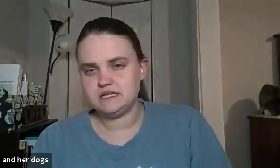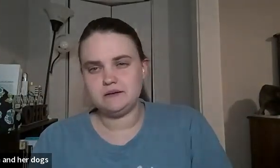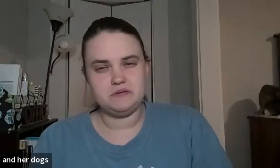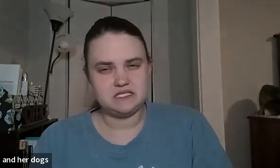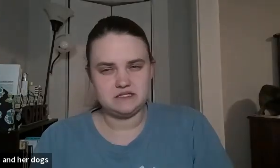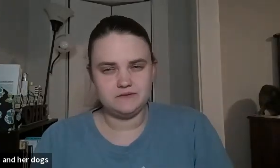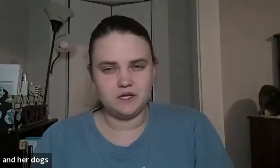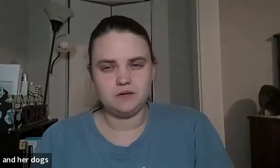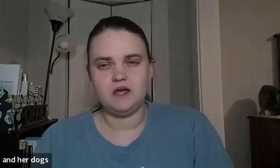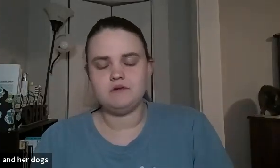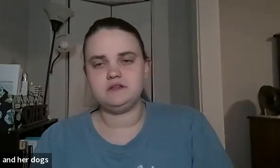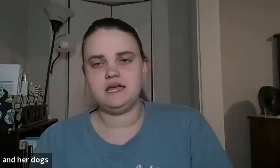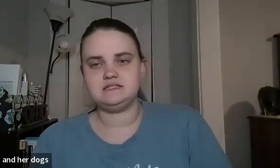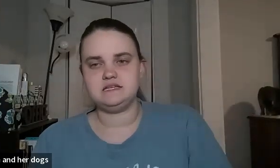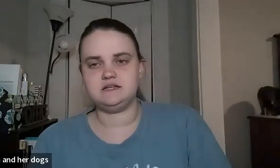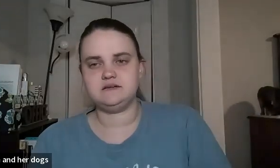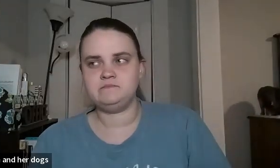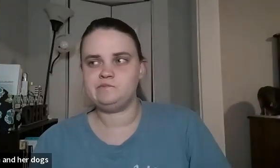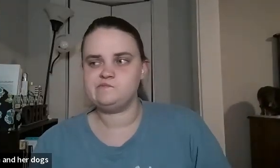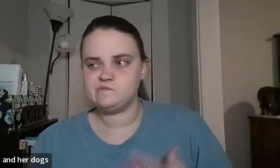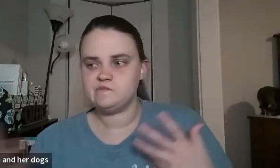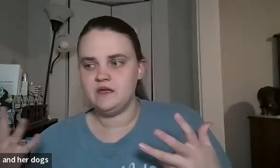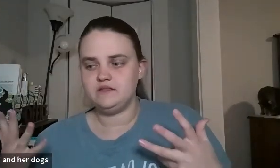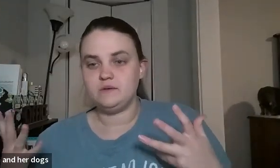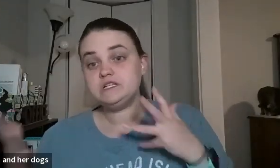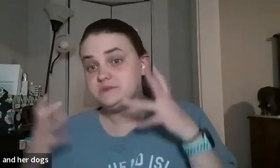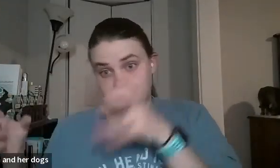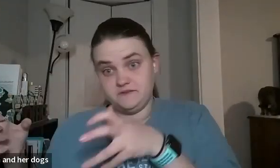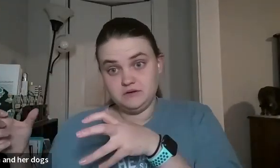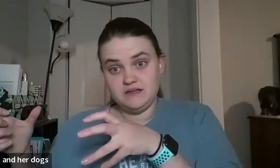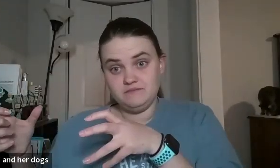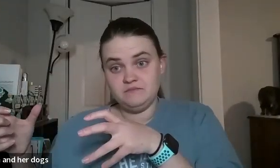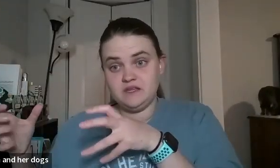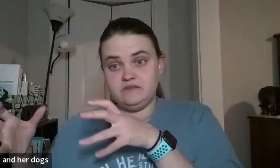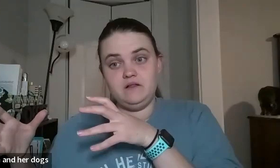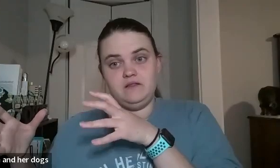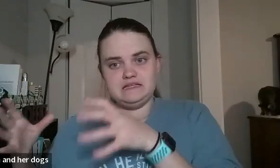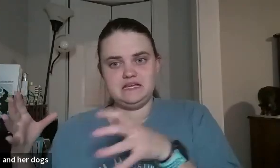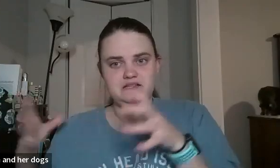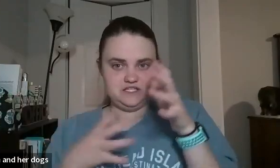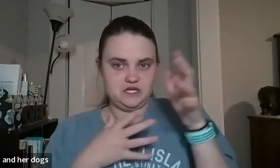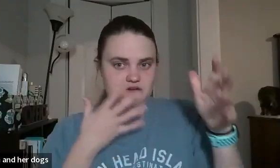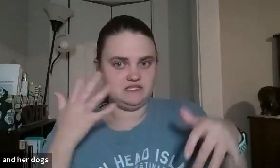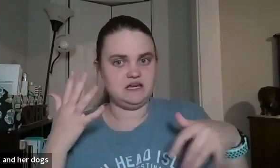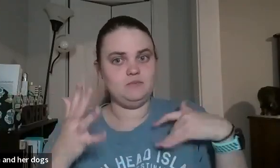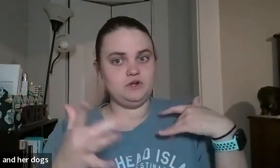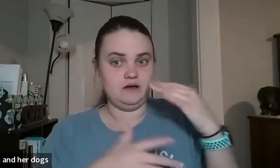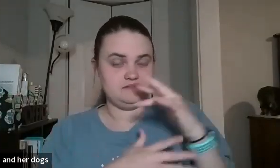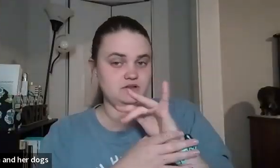in a business firm, not really has like the more specific you get, the less likely it's going to have a sign and more you have to do like